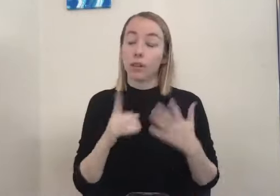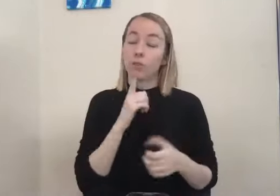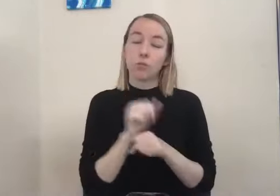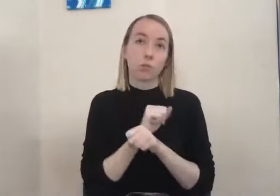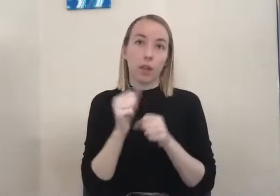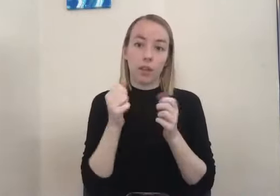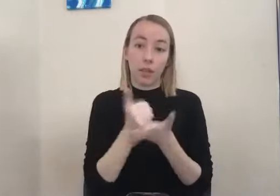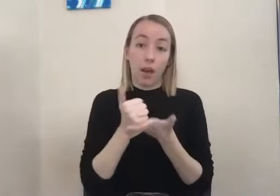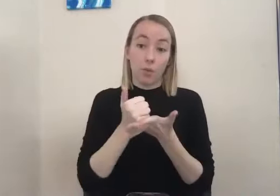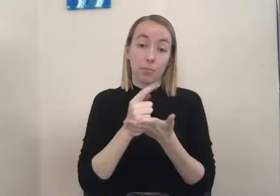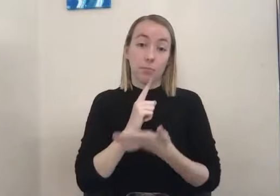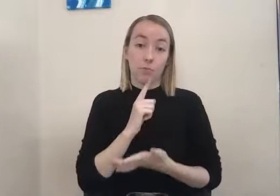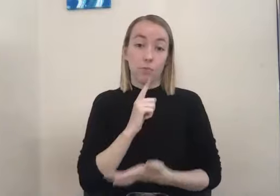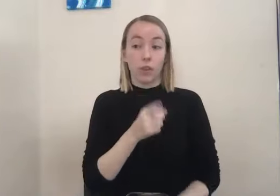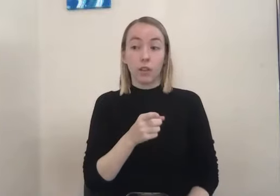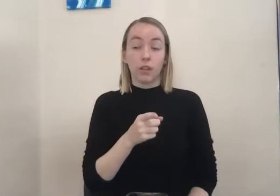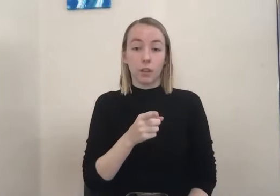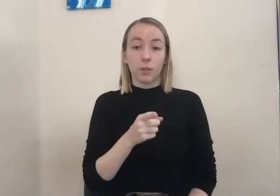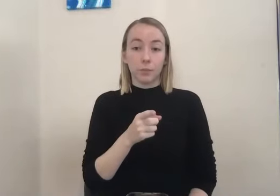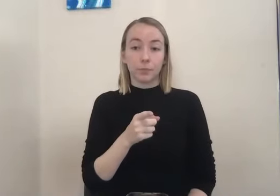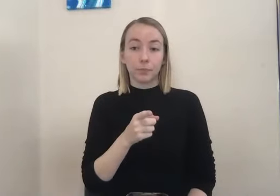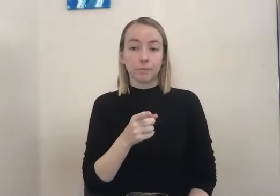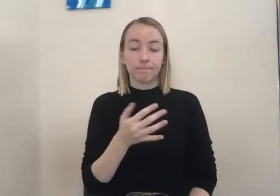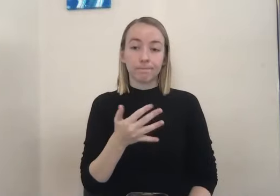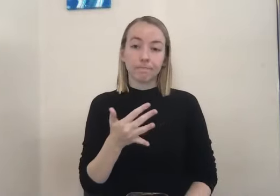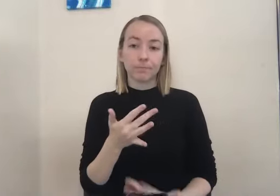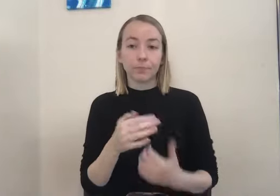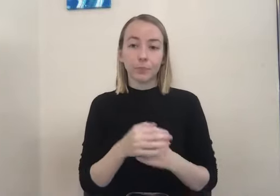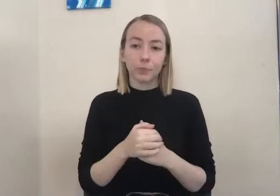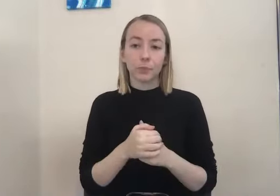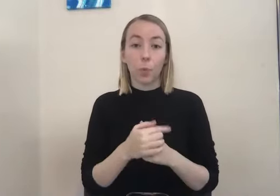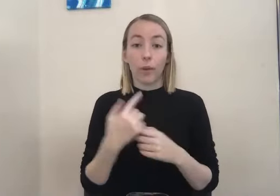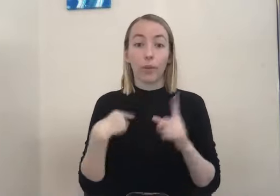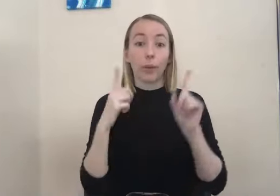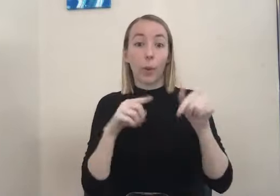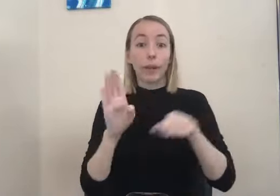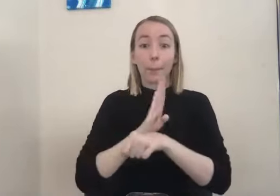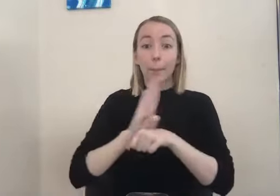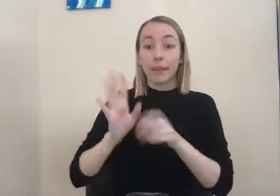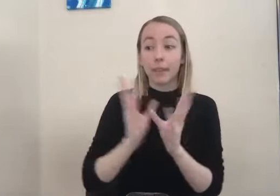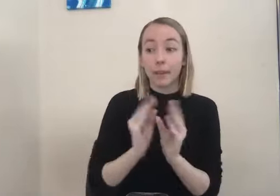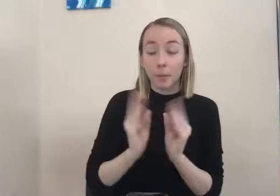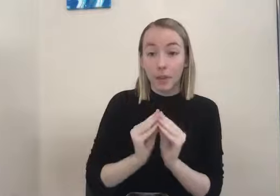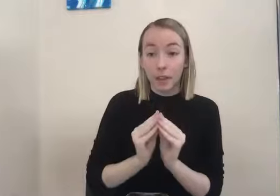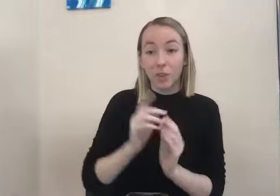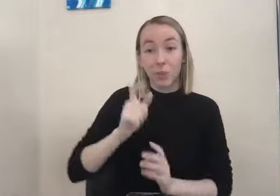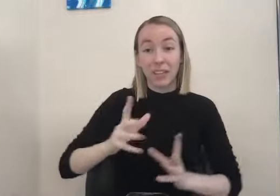was all the good stuff going on as well, the other side of that. So, but I had to